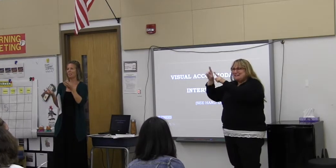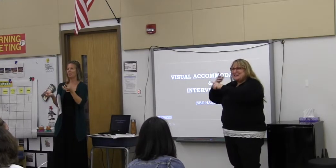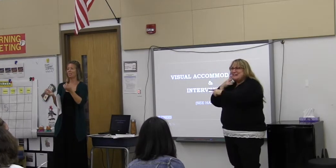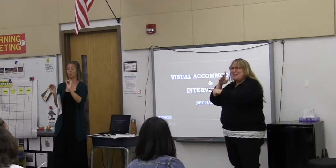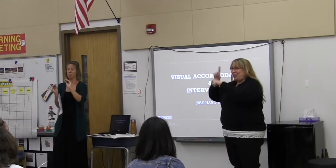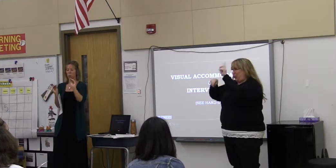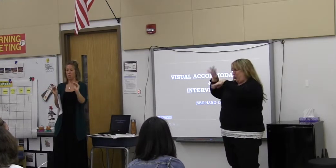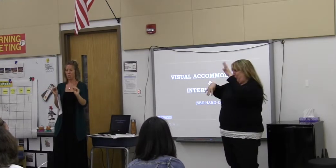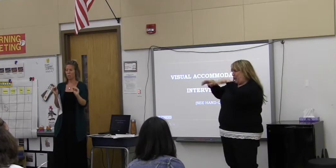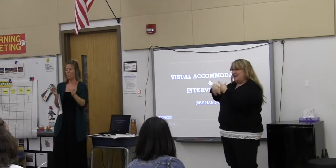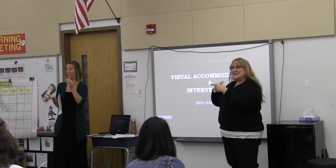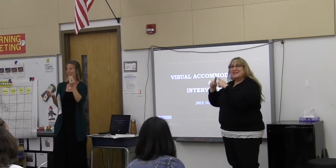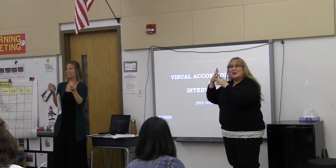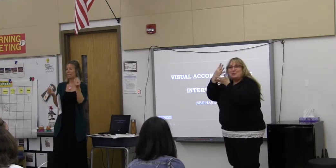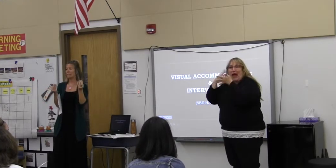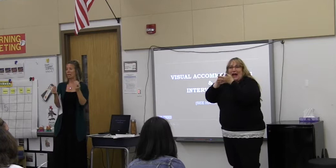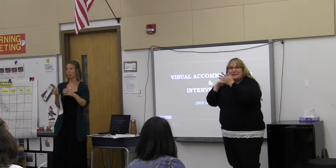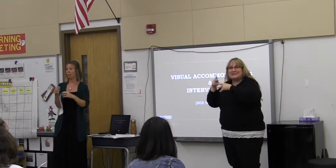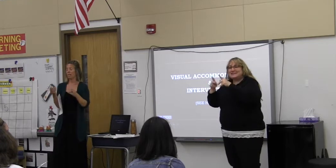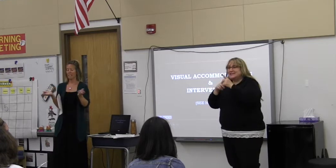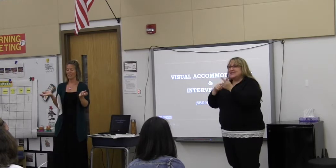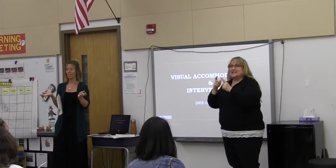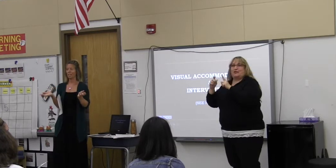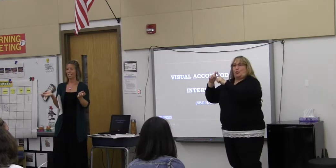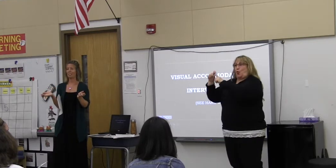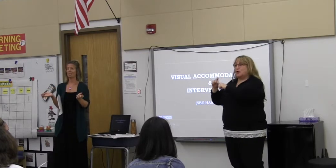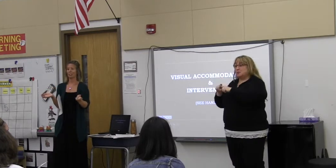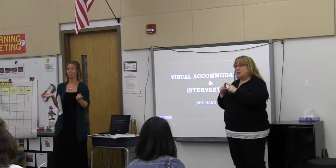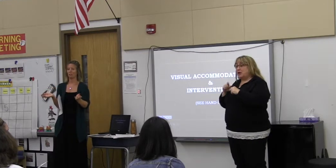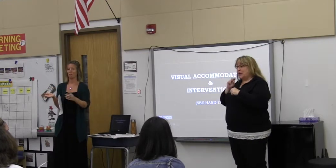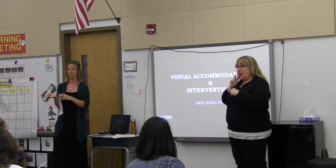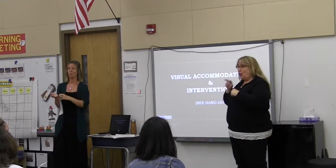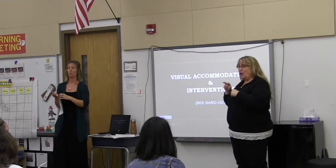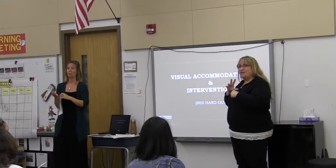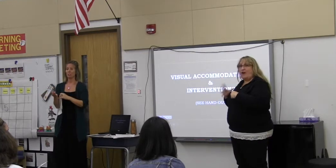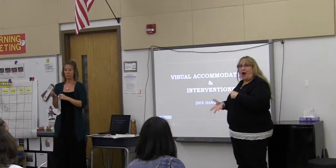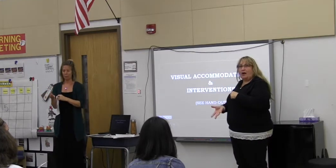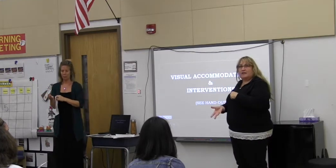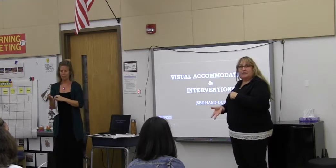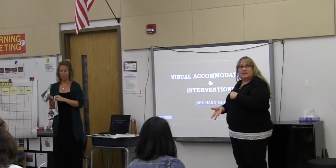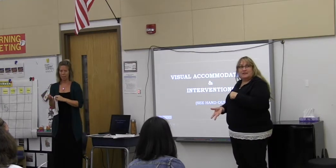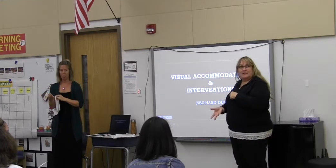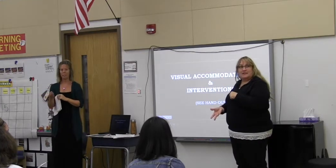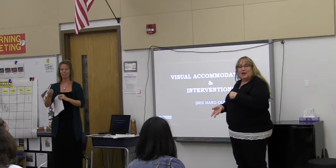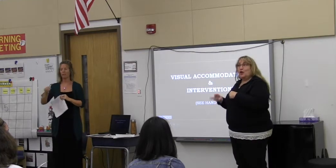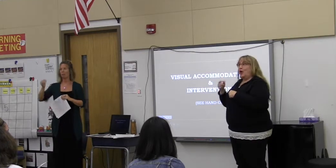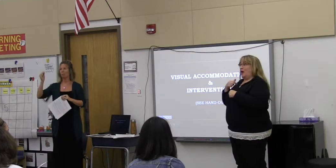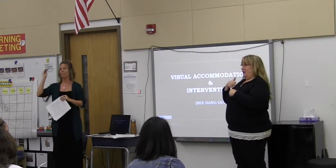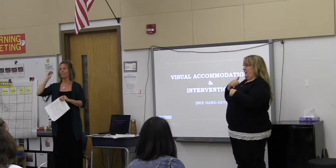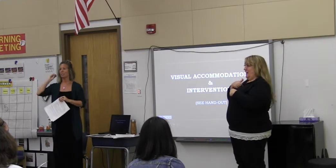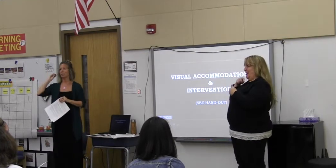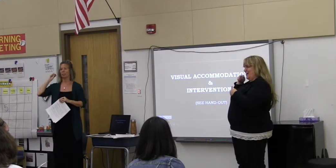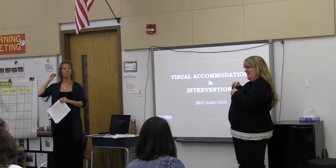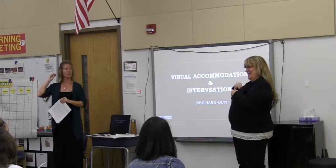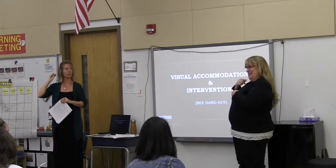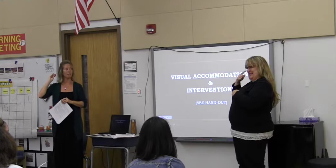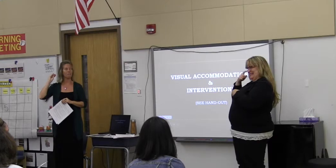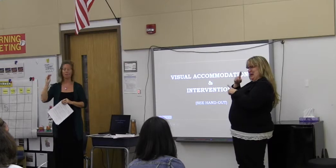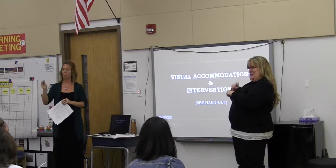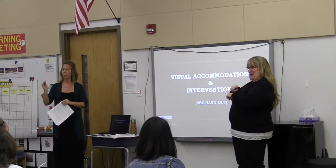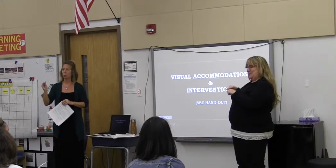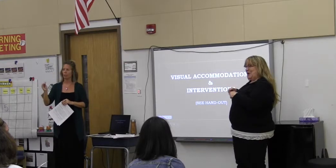it, there's different words on it, it's lighting up, and he can look at it just fine. So it seems like it's very complex, but that has been